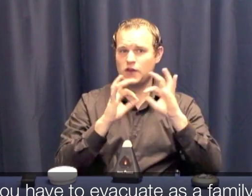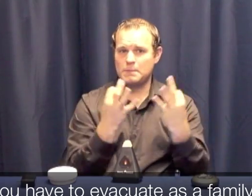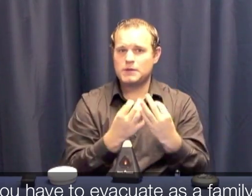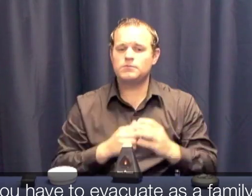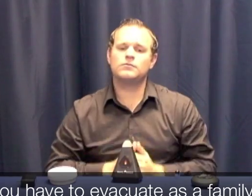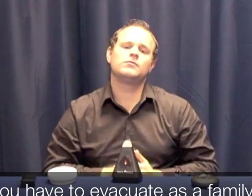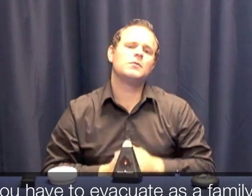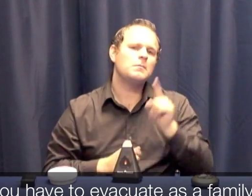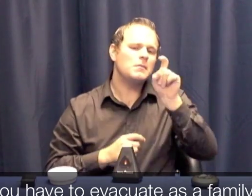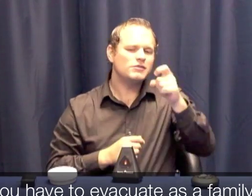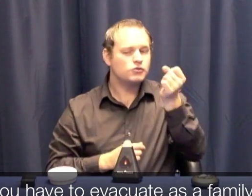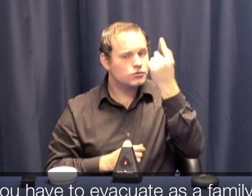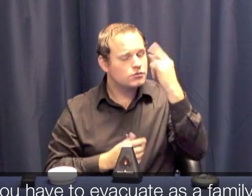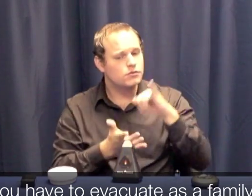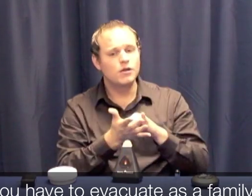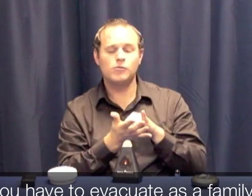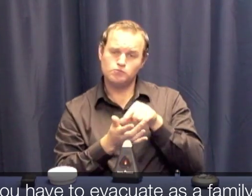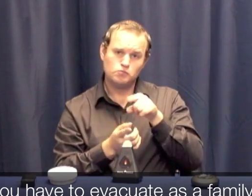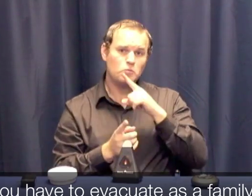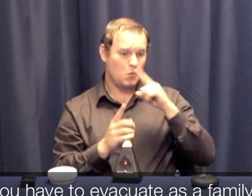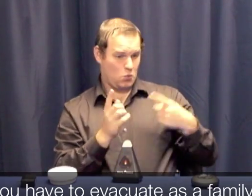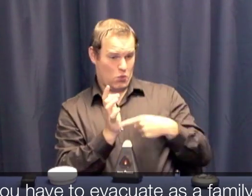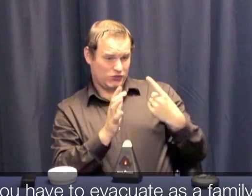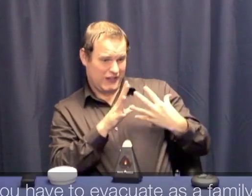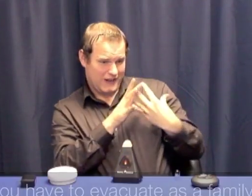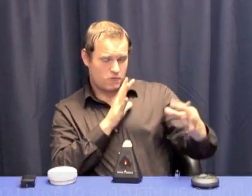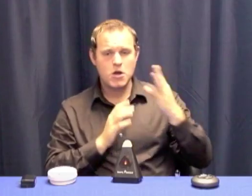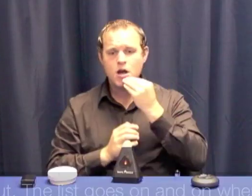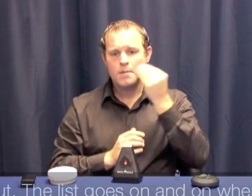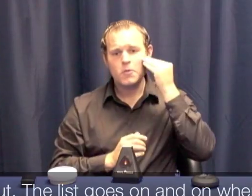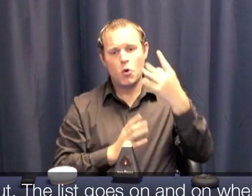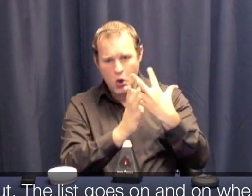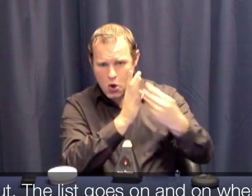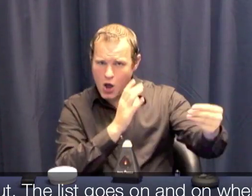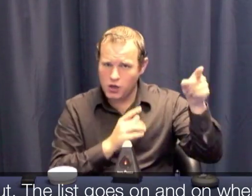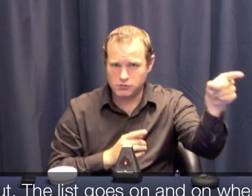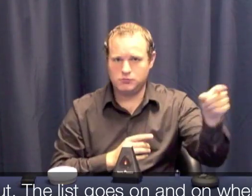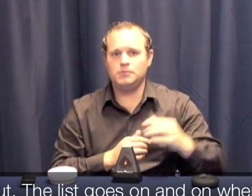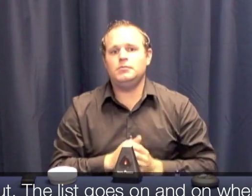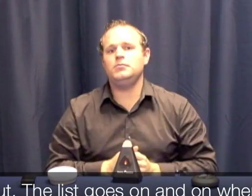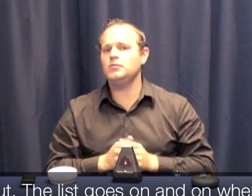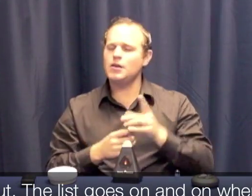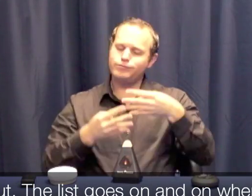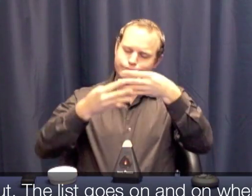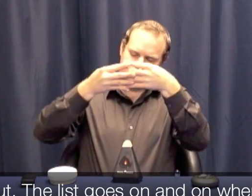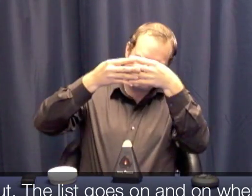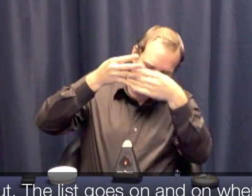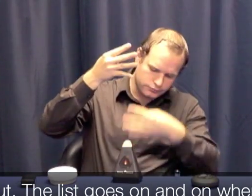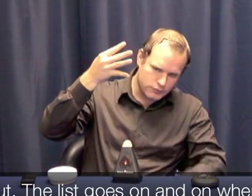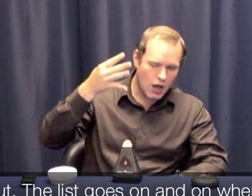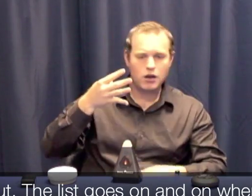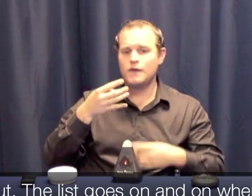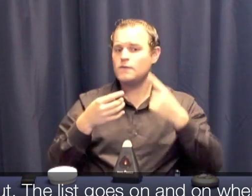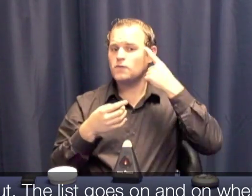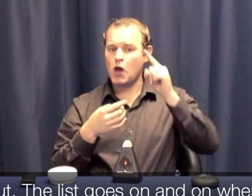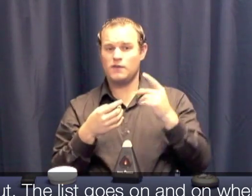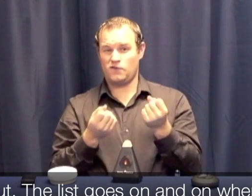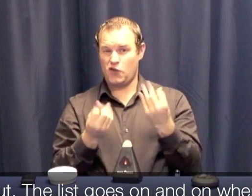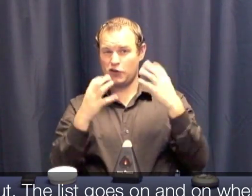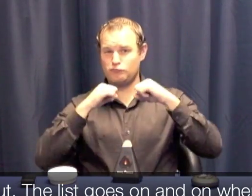time in case you have to evacuate as a family. You must understand that once you're out, you must stay out. The list goes on and on when